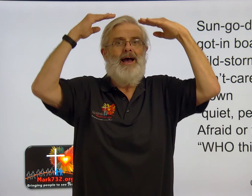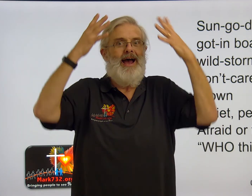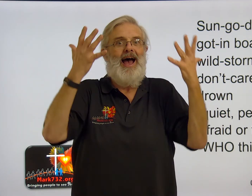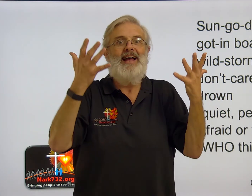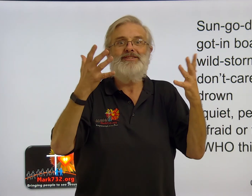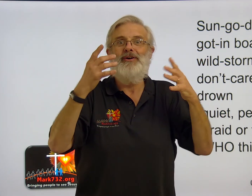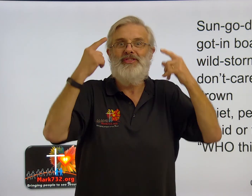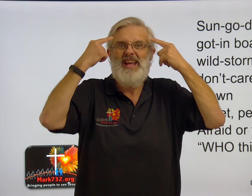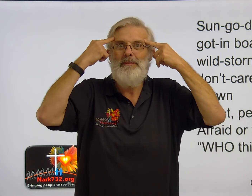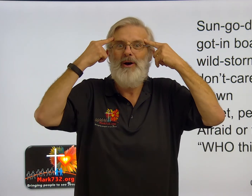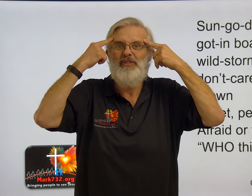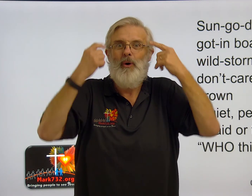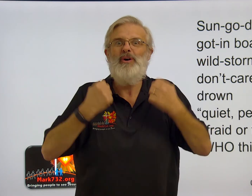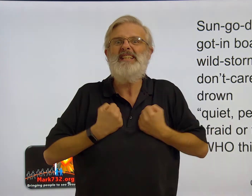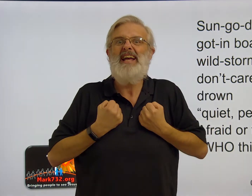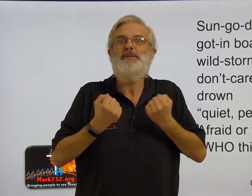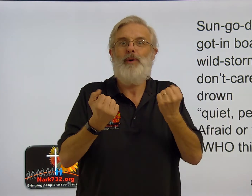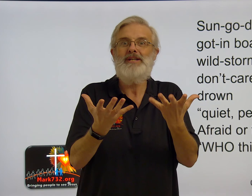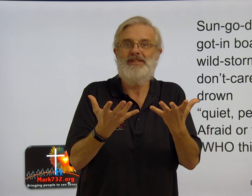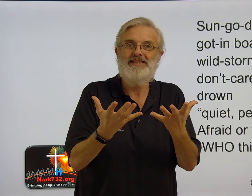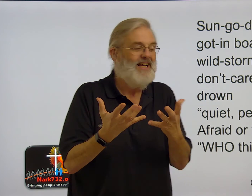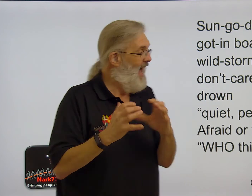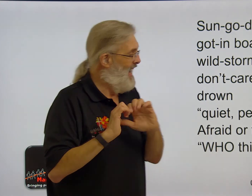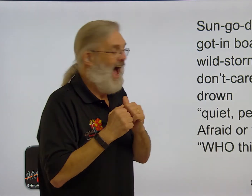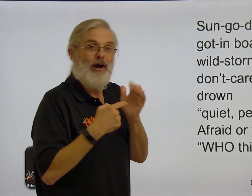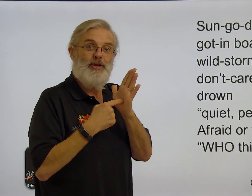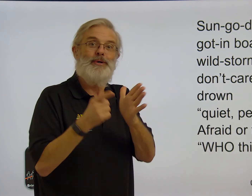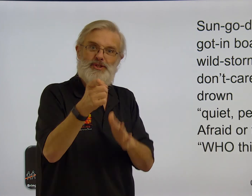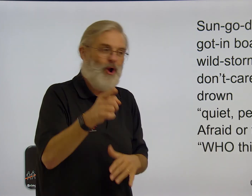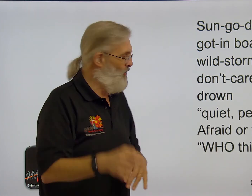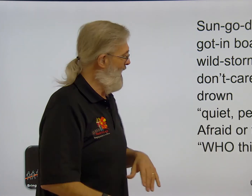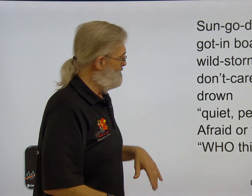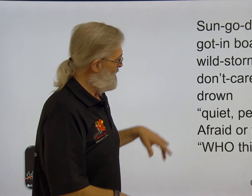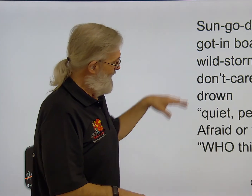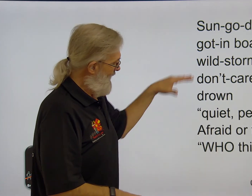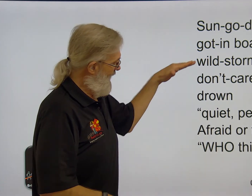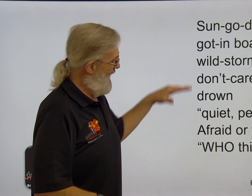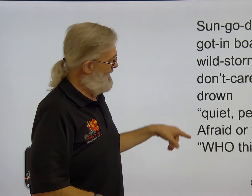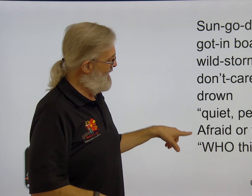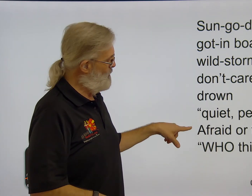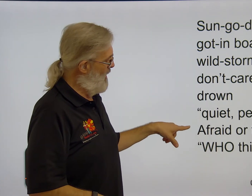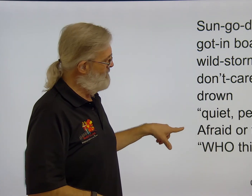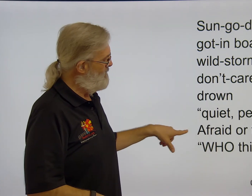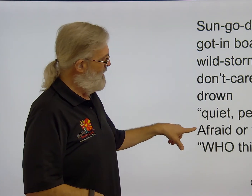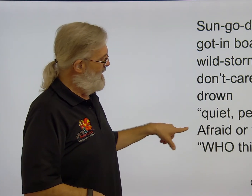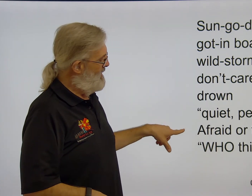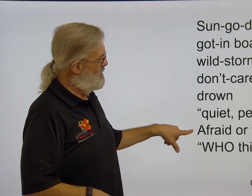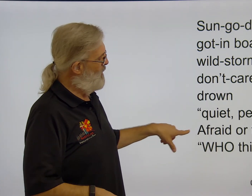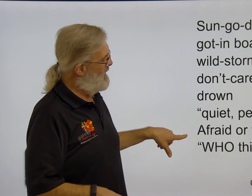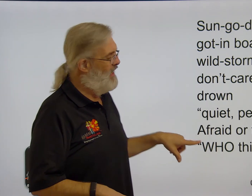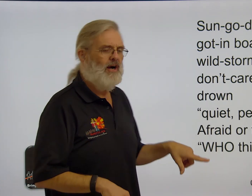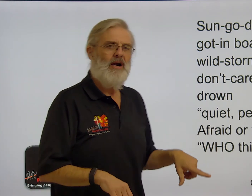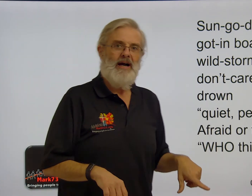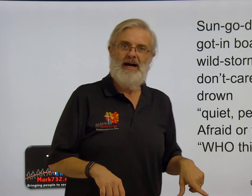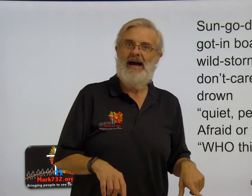and so think about those expressions and how you would show that. And next one, this one here,